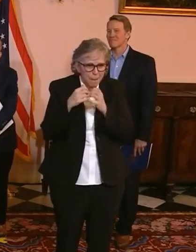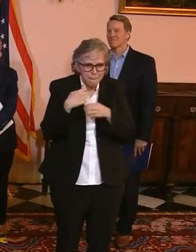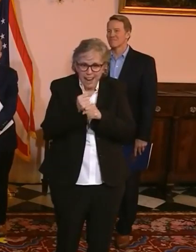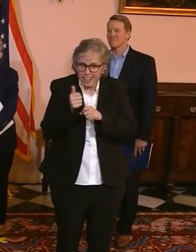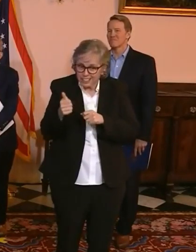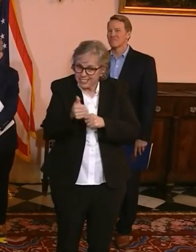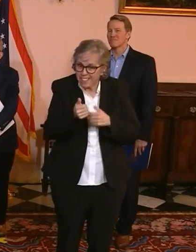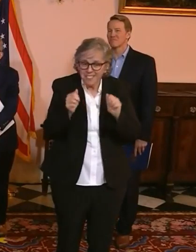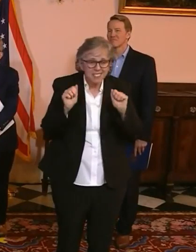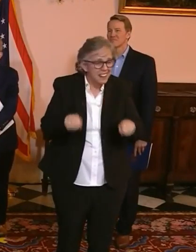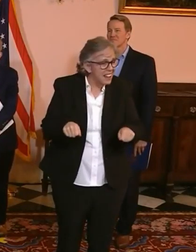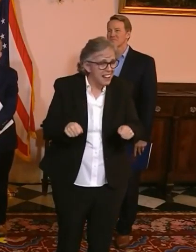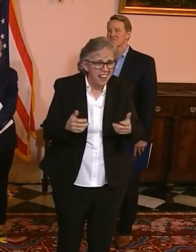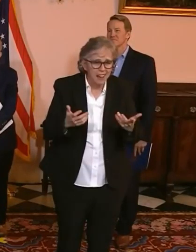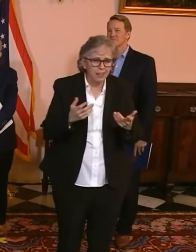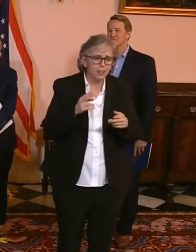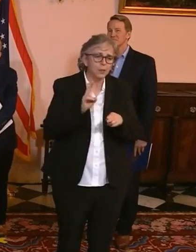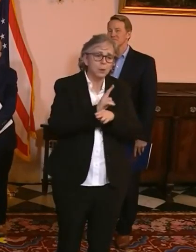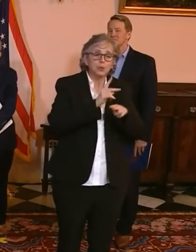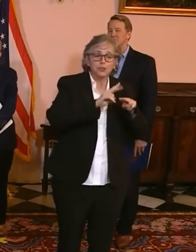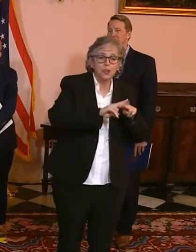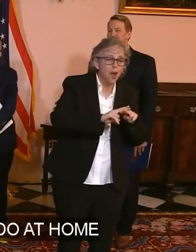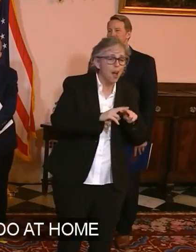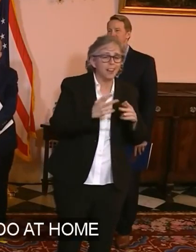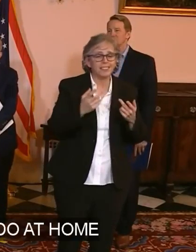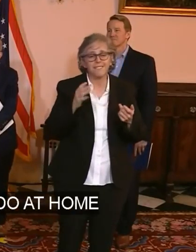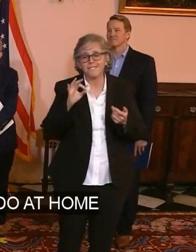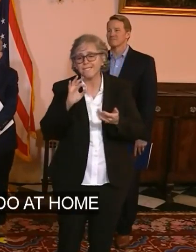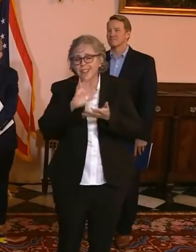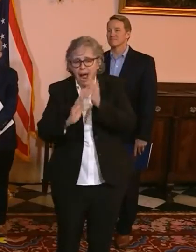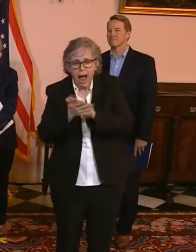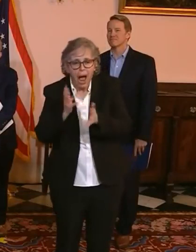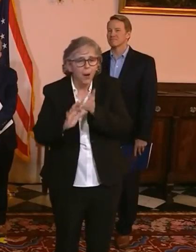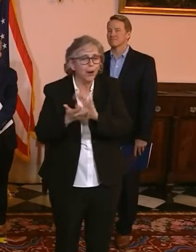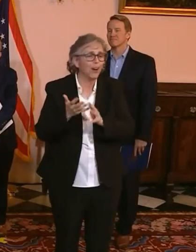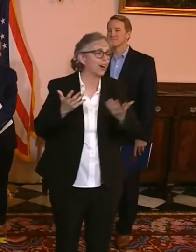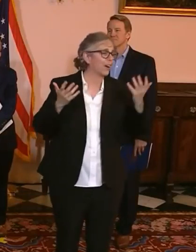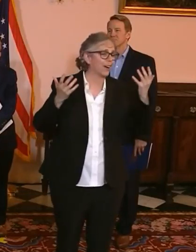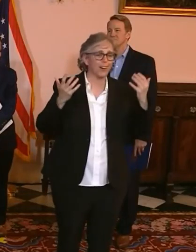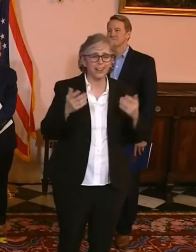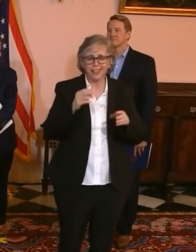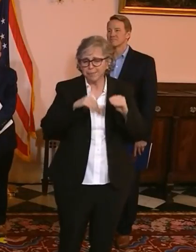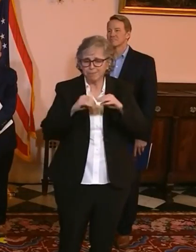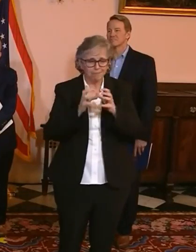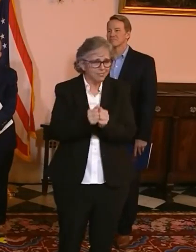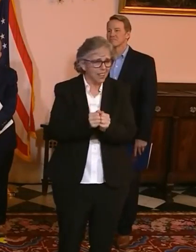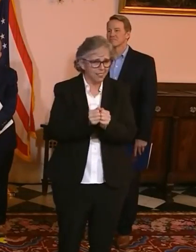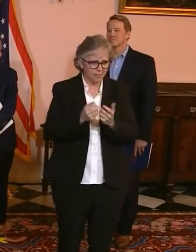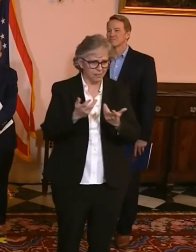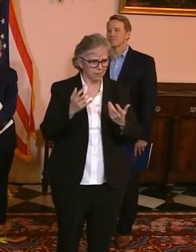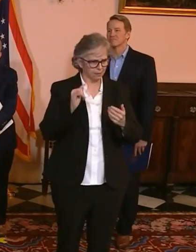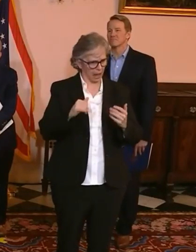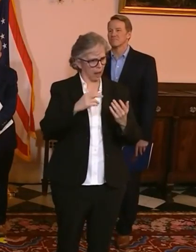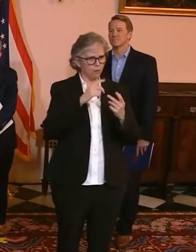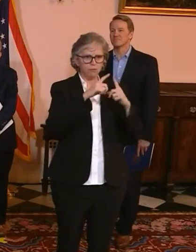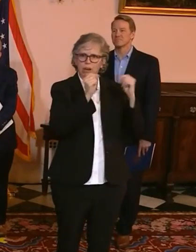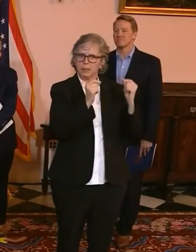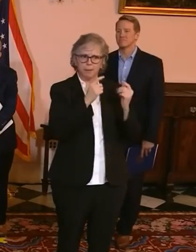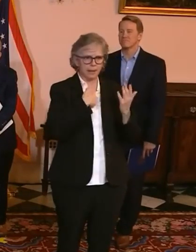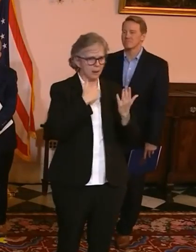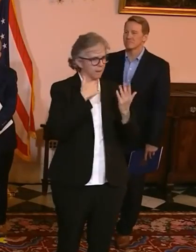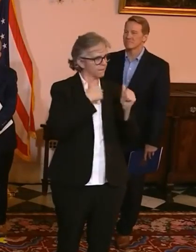and flour and water. And so I actually posted that recipe on my Facebook page. So if you